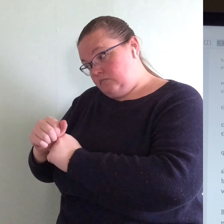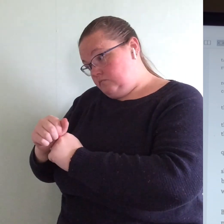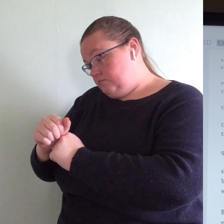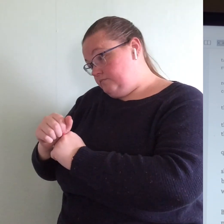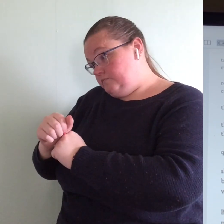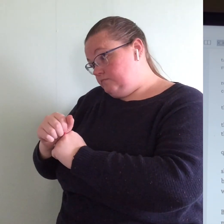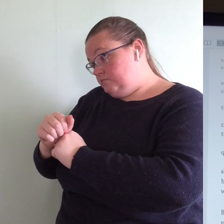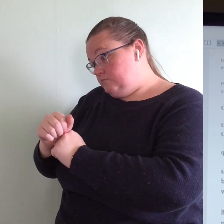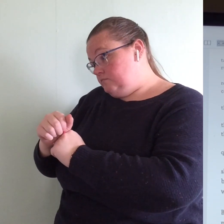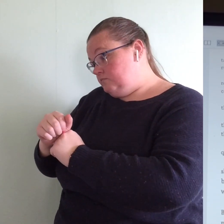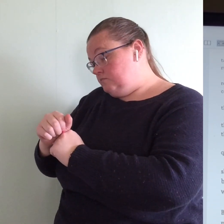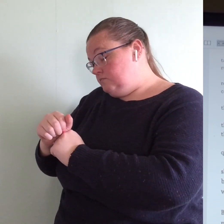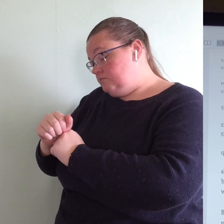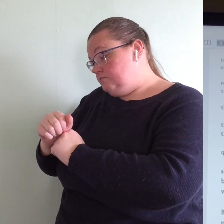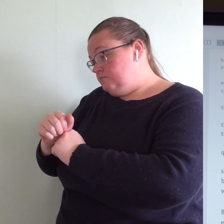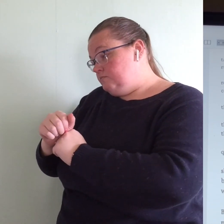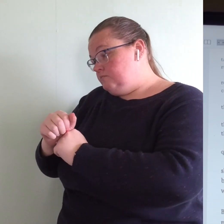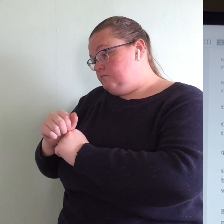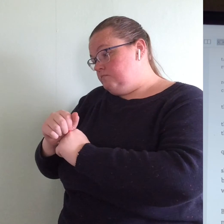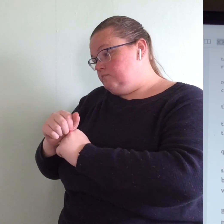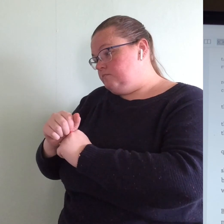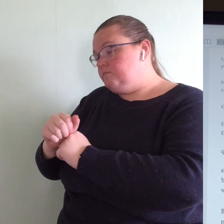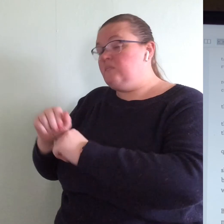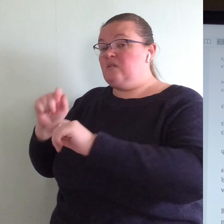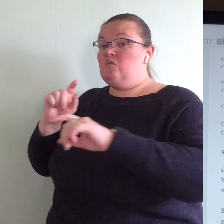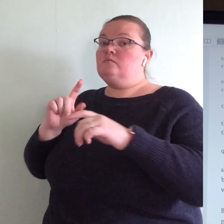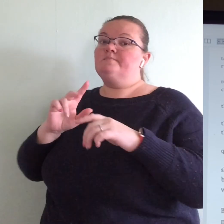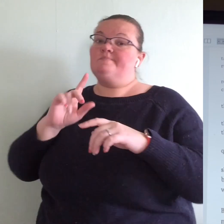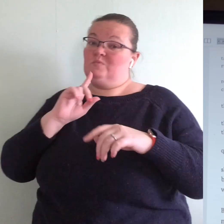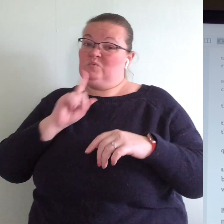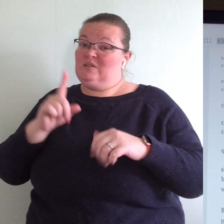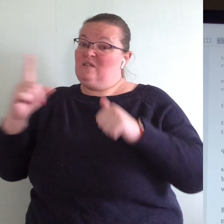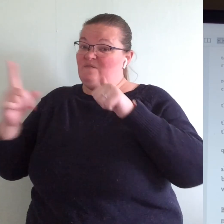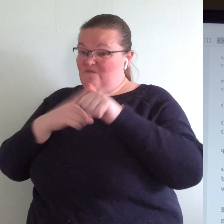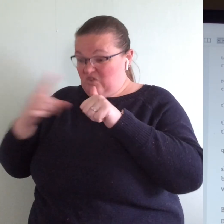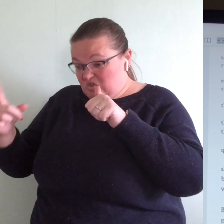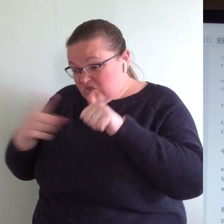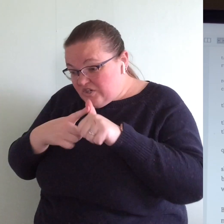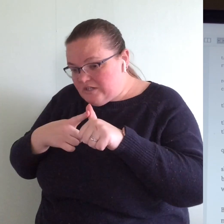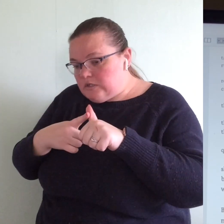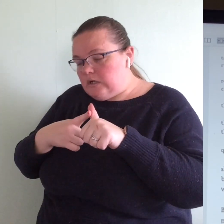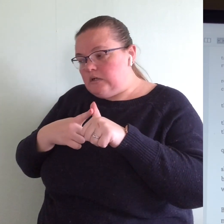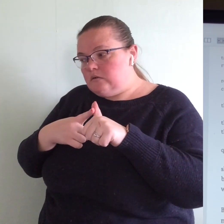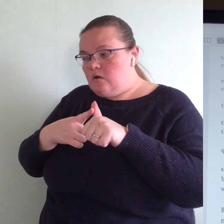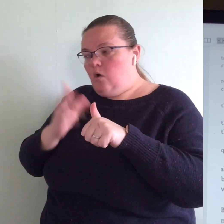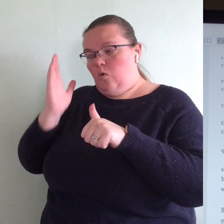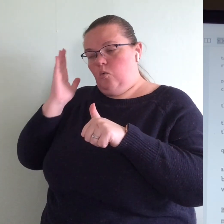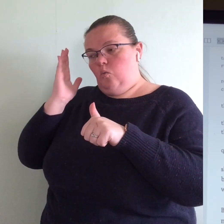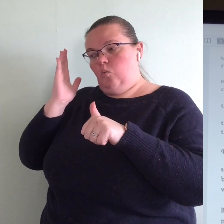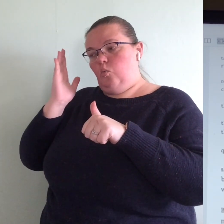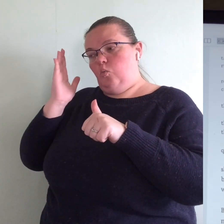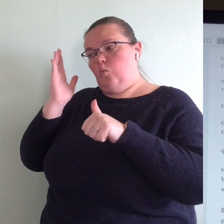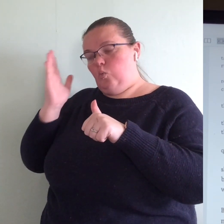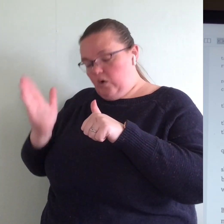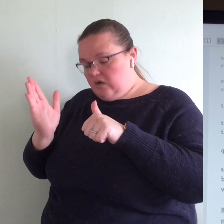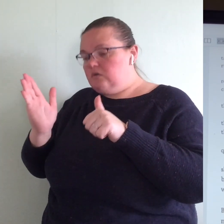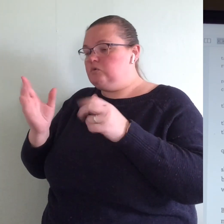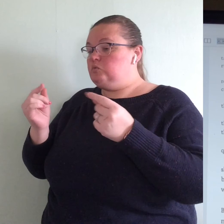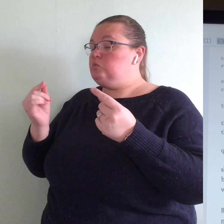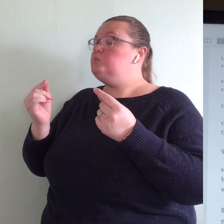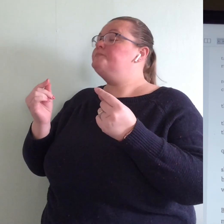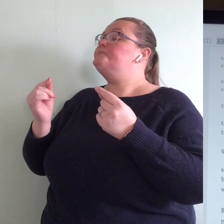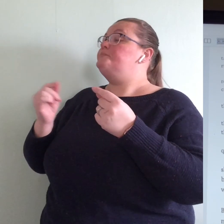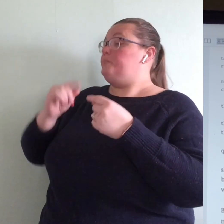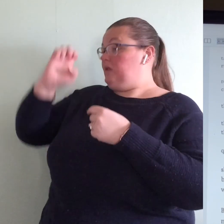cut off from Aslan. But that isn't what she'll do first, said Miss Beaver. Not if I know her. The moment